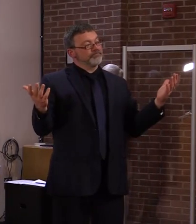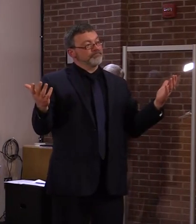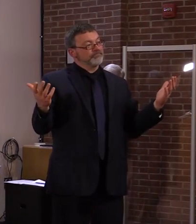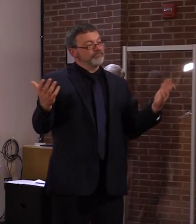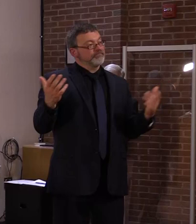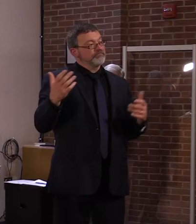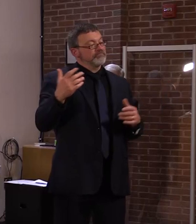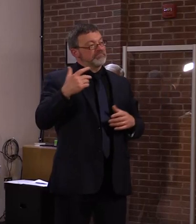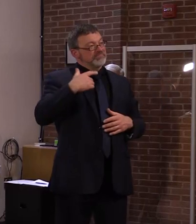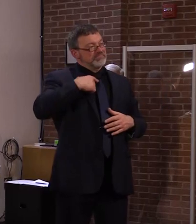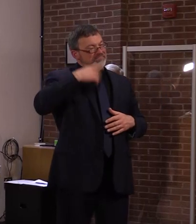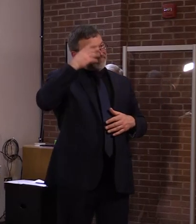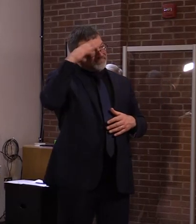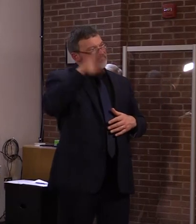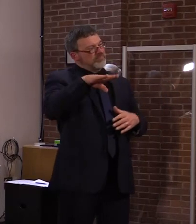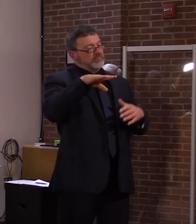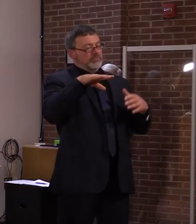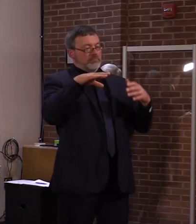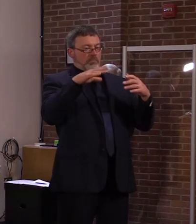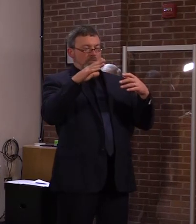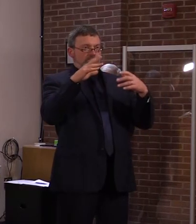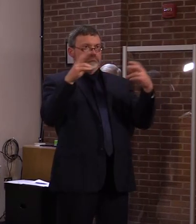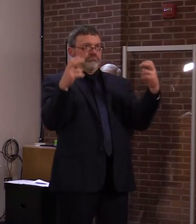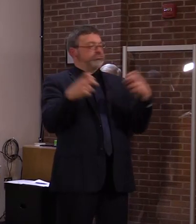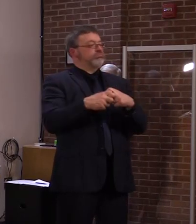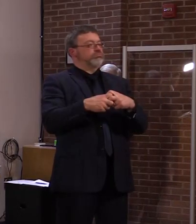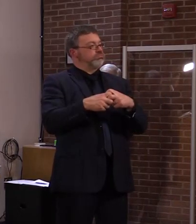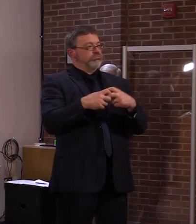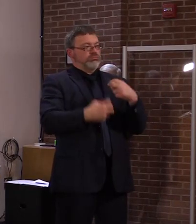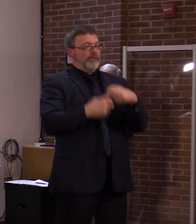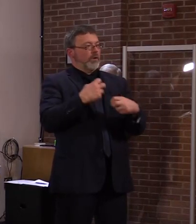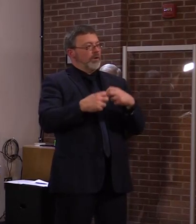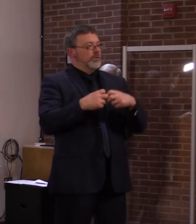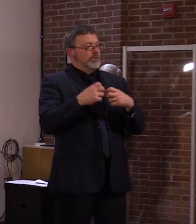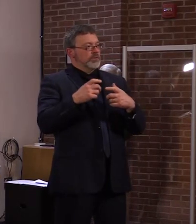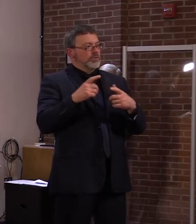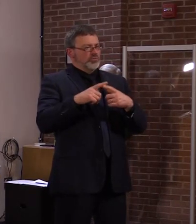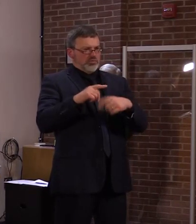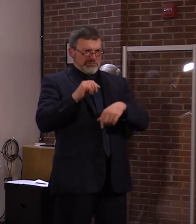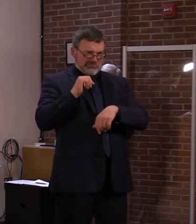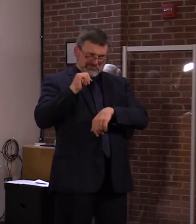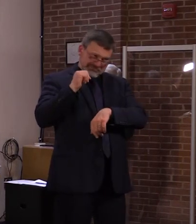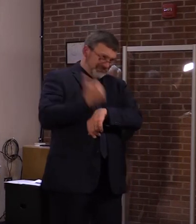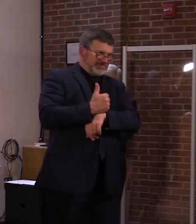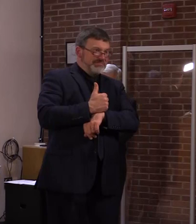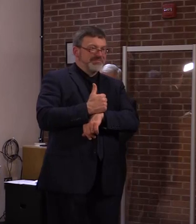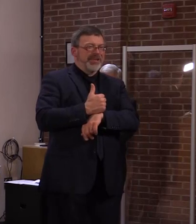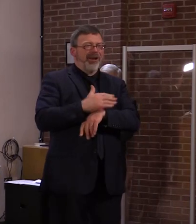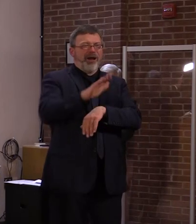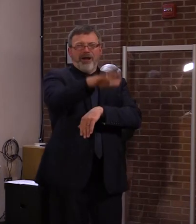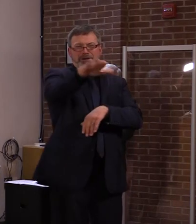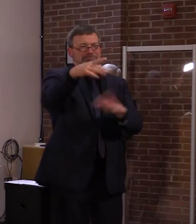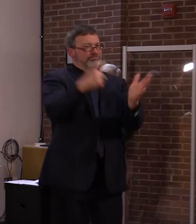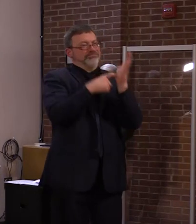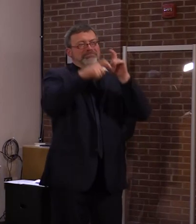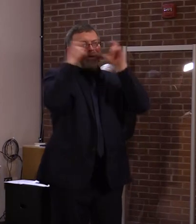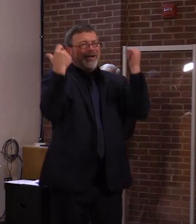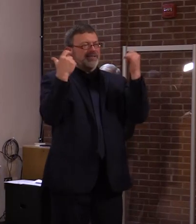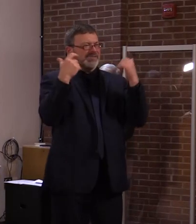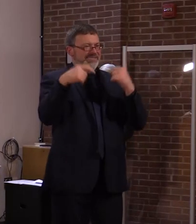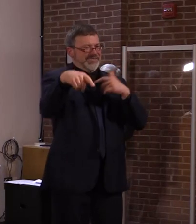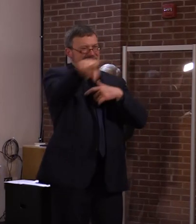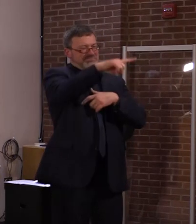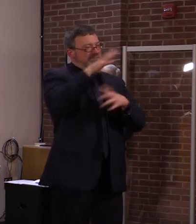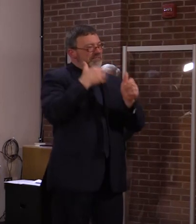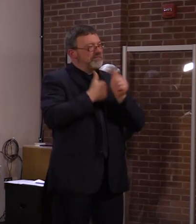extremely difficult at this point in time to reimpose a mask mandate and be naive enough to think that people